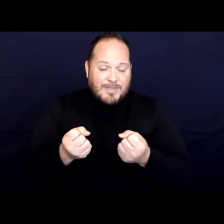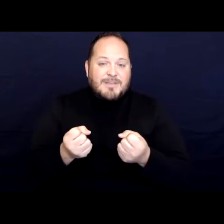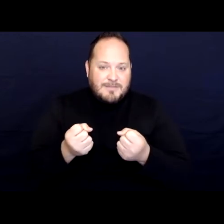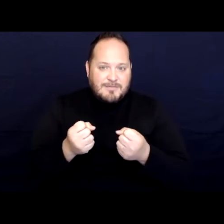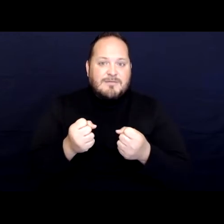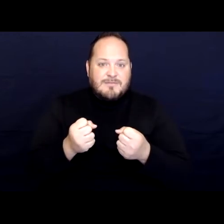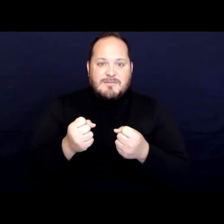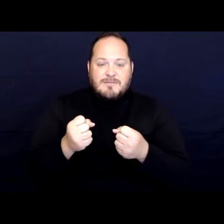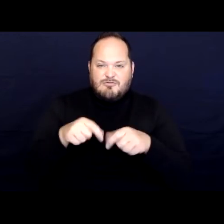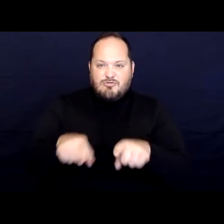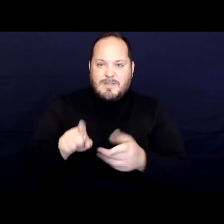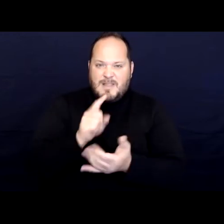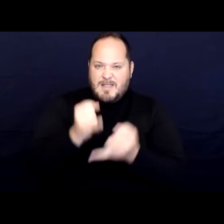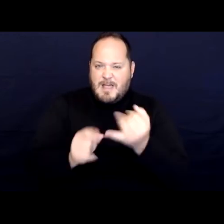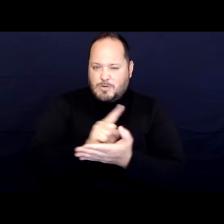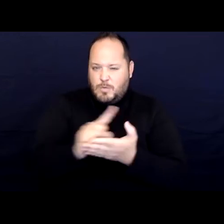last week of January.